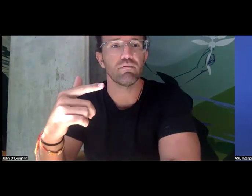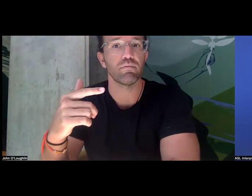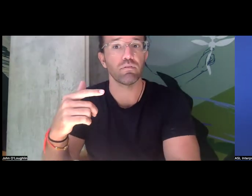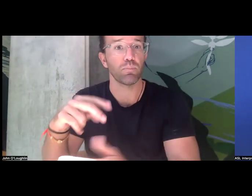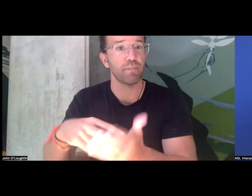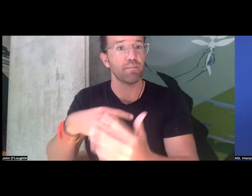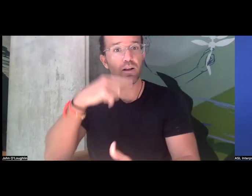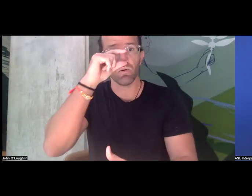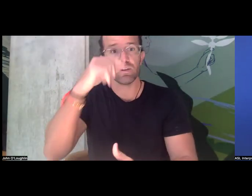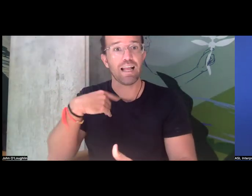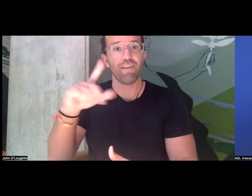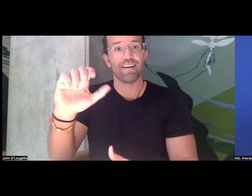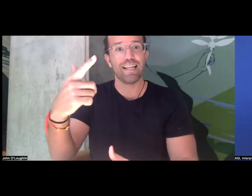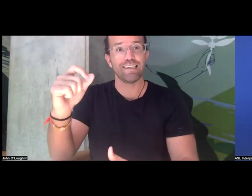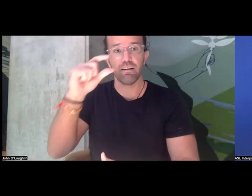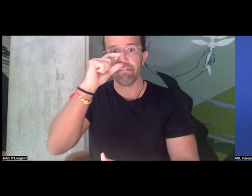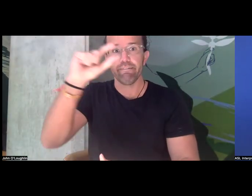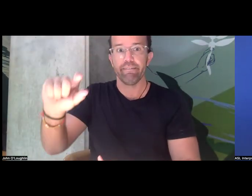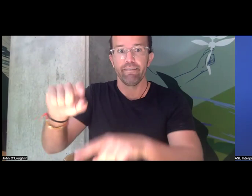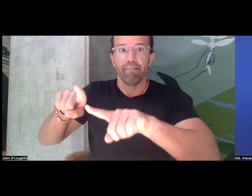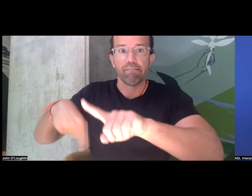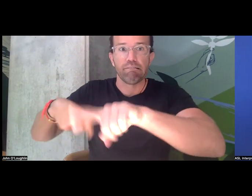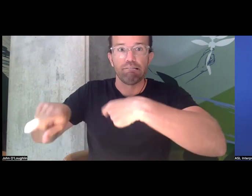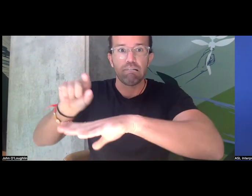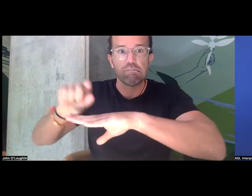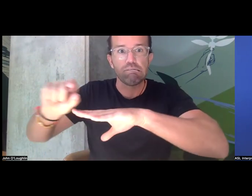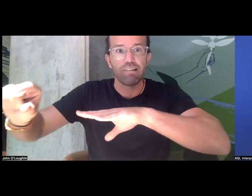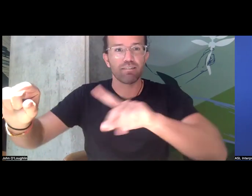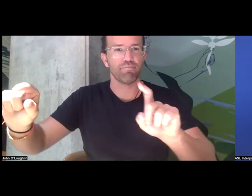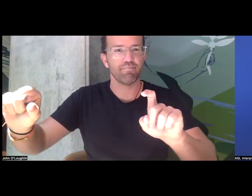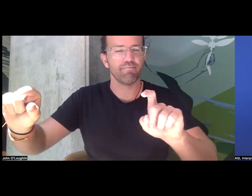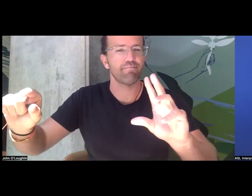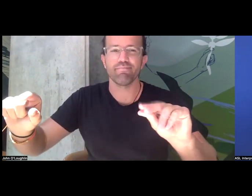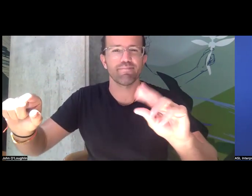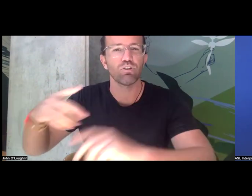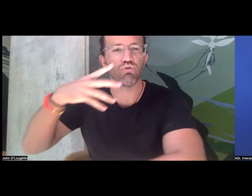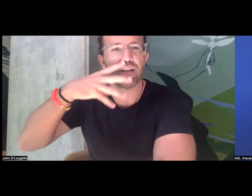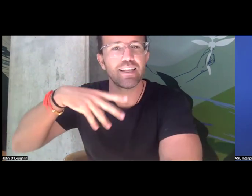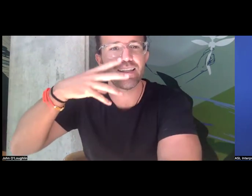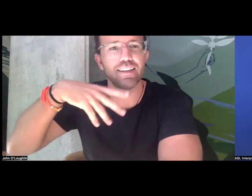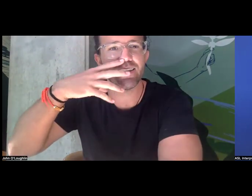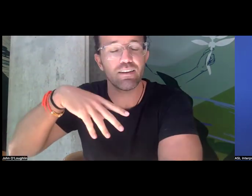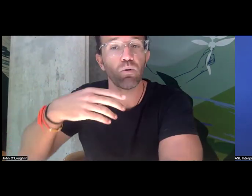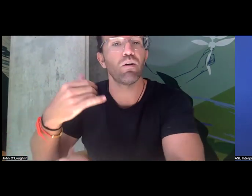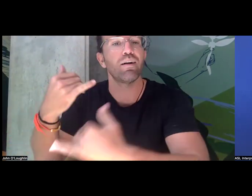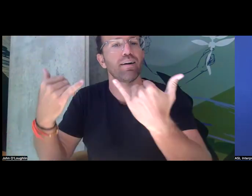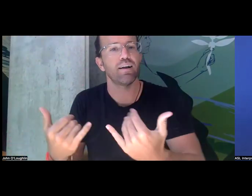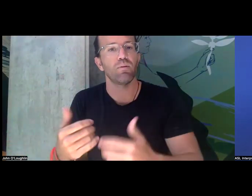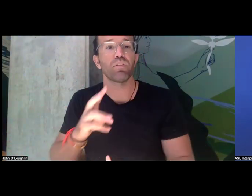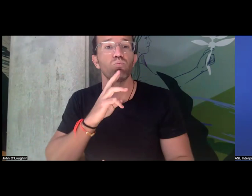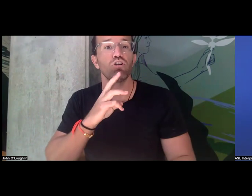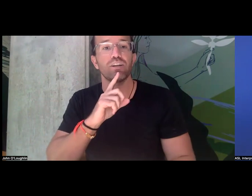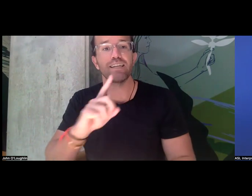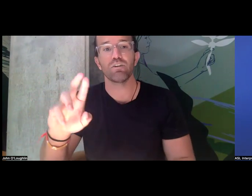such as my nose is running. Does that mean that my nose has legs and it's going to jump off my face and zoom away? No,